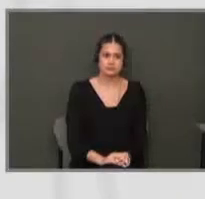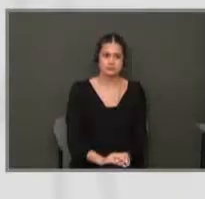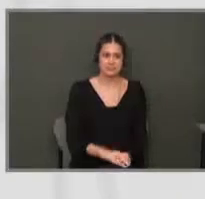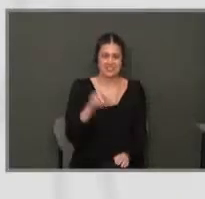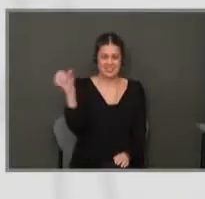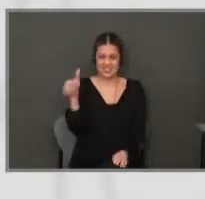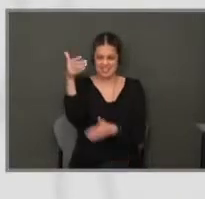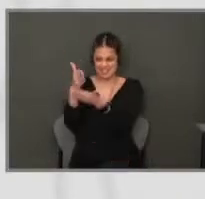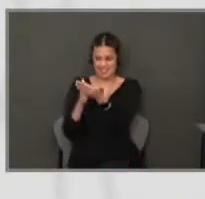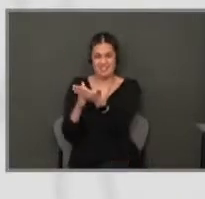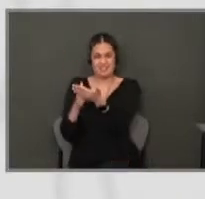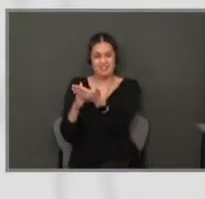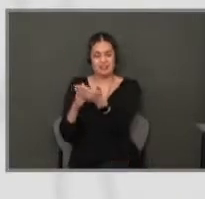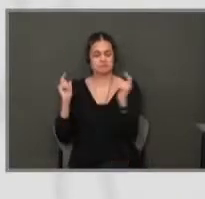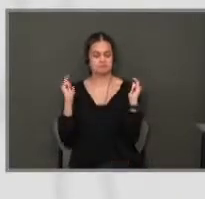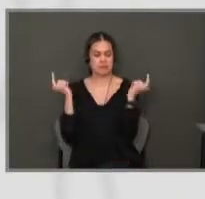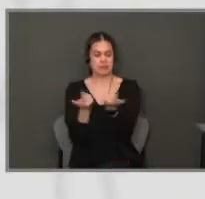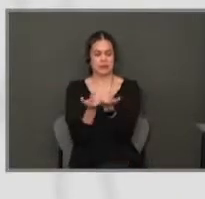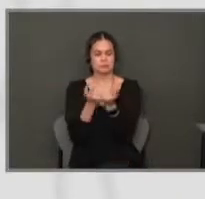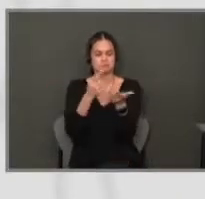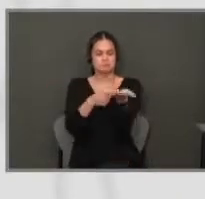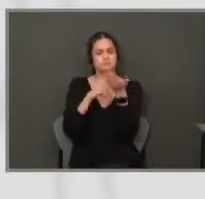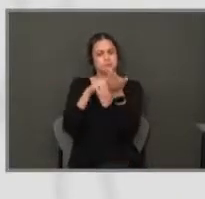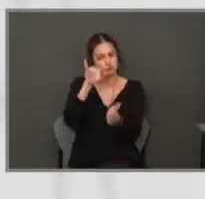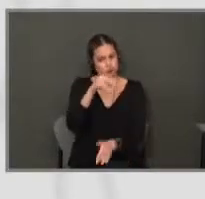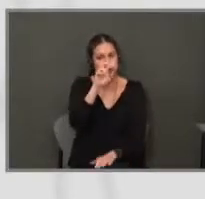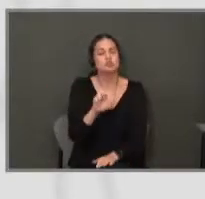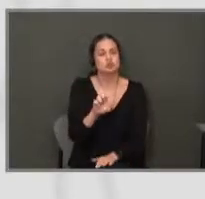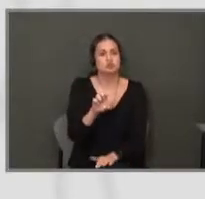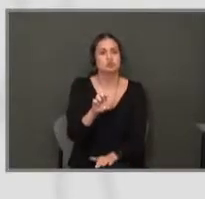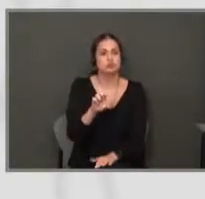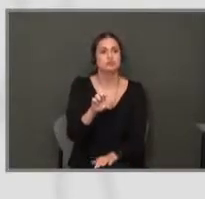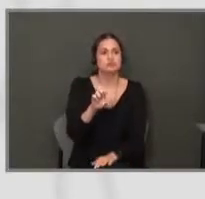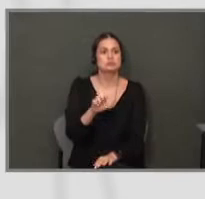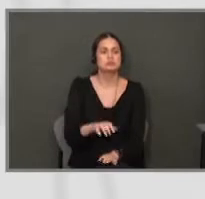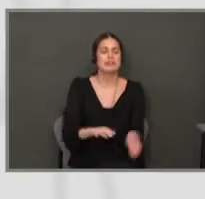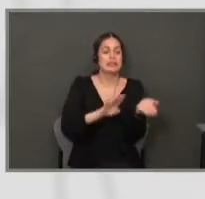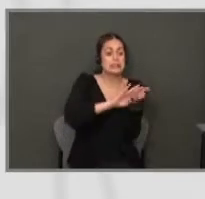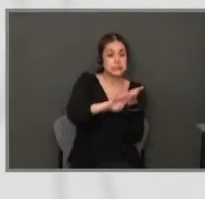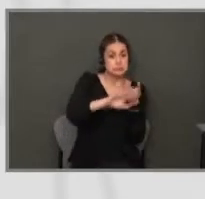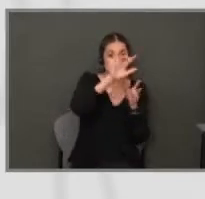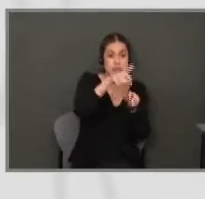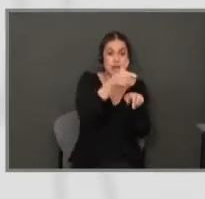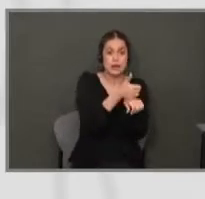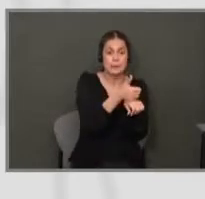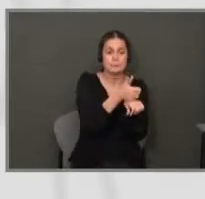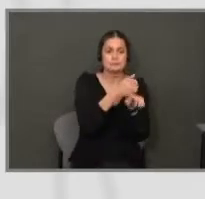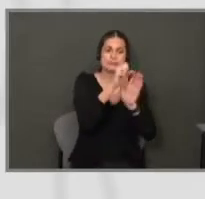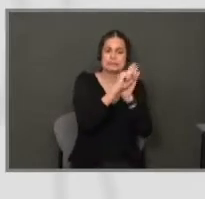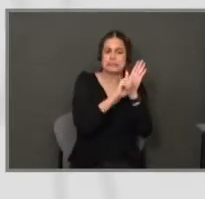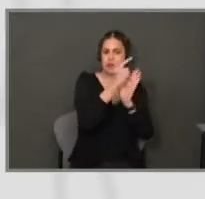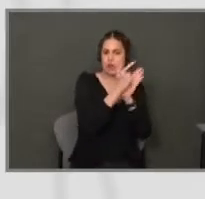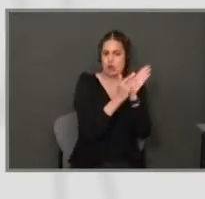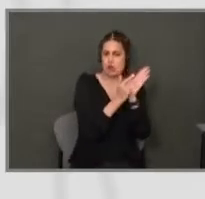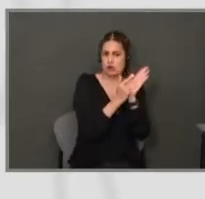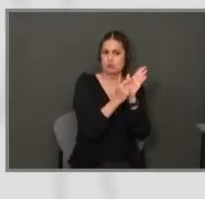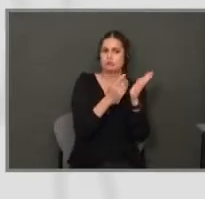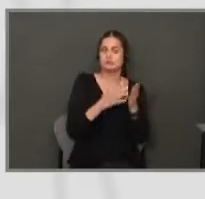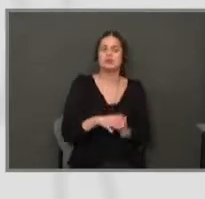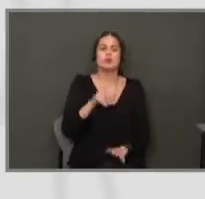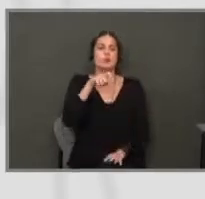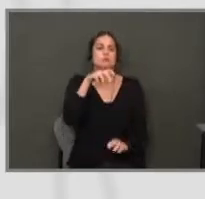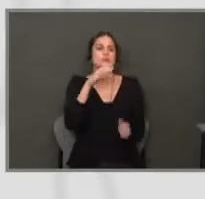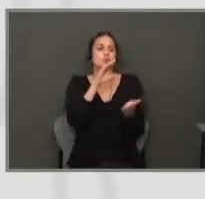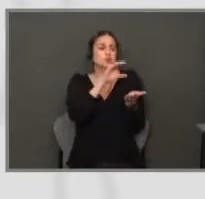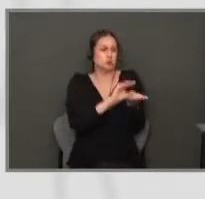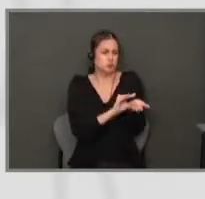The other part that we talked about with the council back in June was with those exemptions in place and the state law, the current state law, we knew we were going to have to